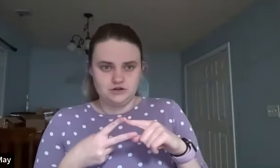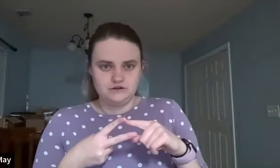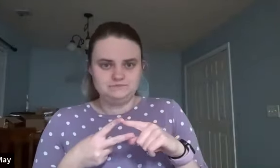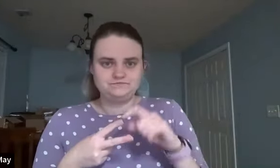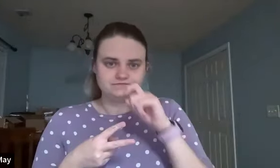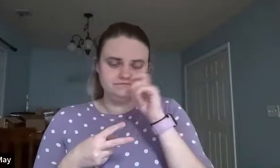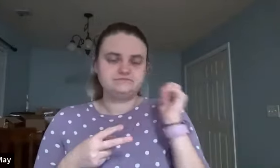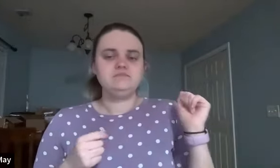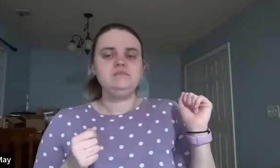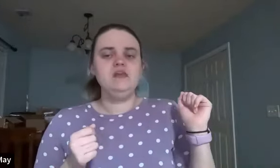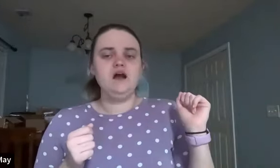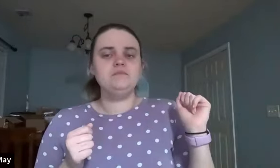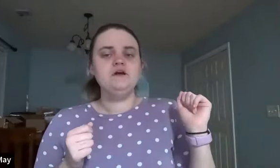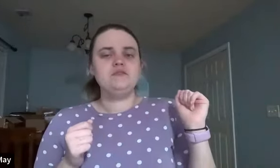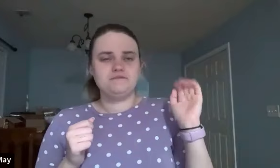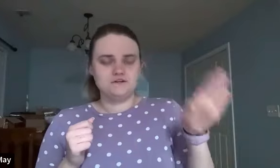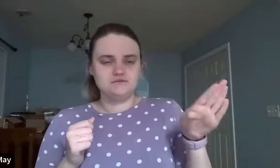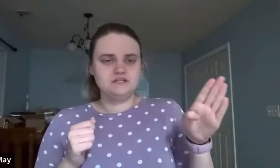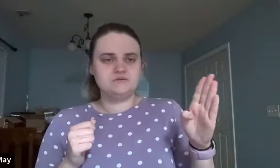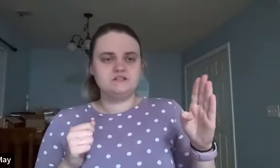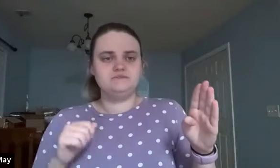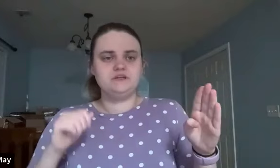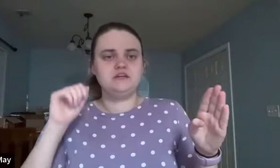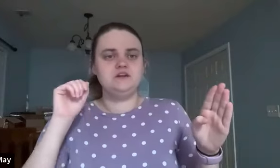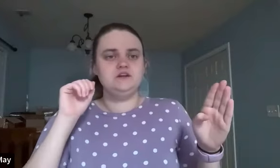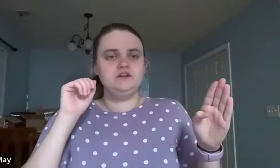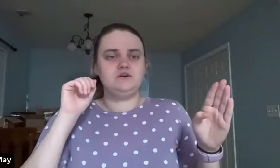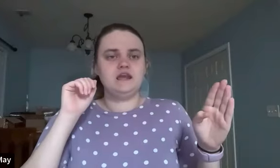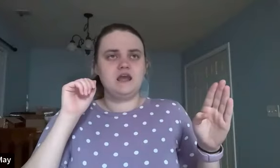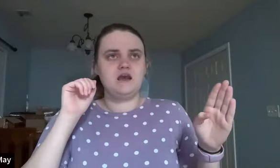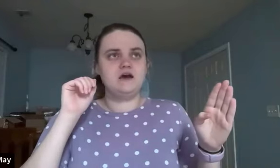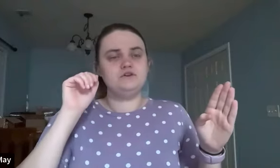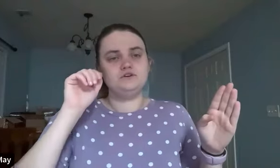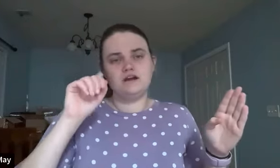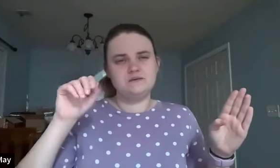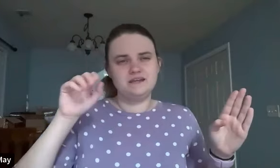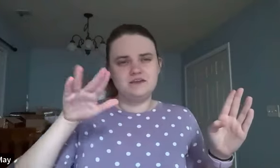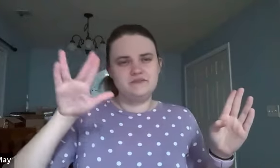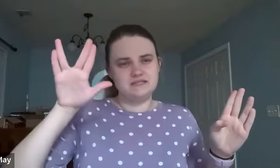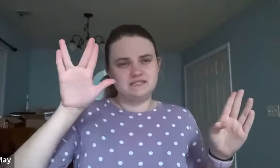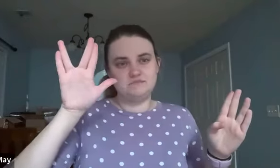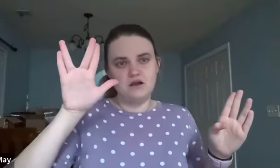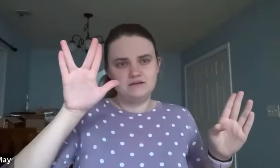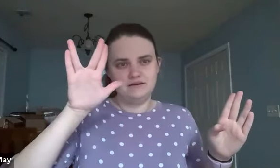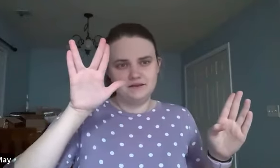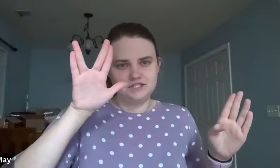shark. The first one is going to be, you're going to have your non-dominant kind of in that Spock hand shape.